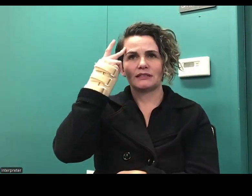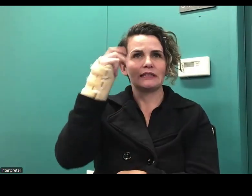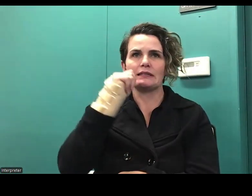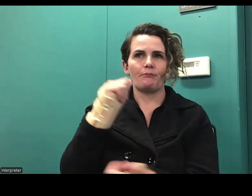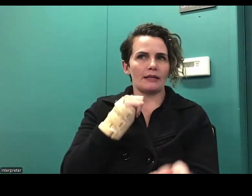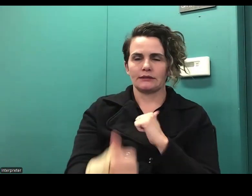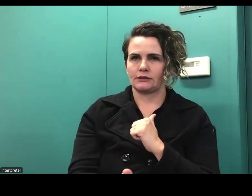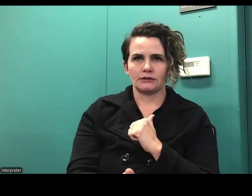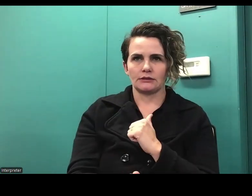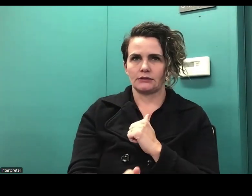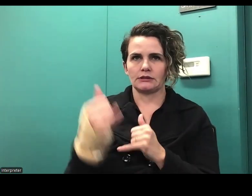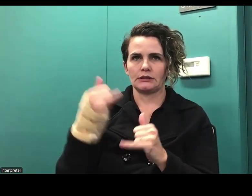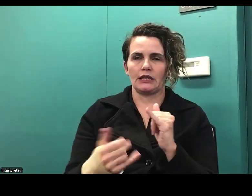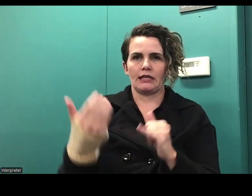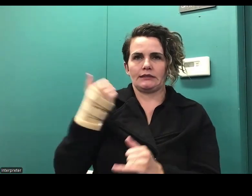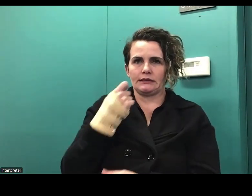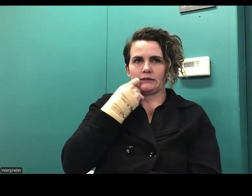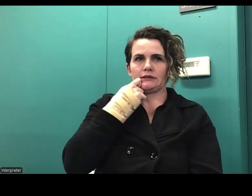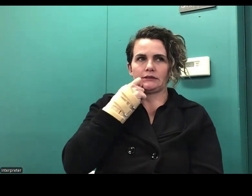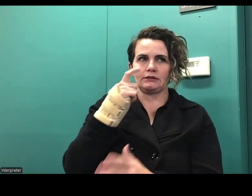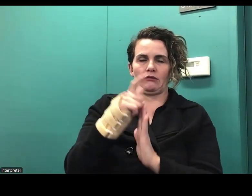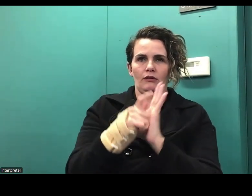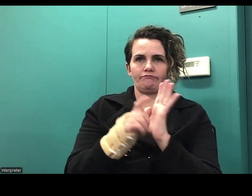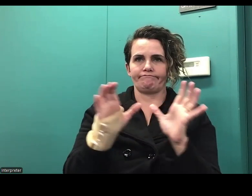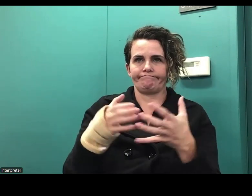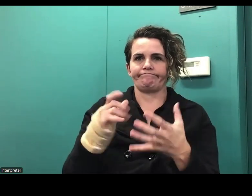pass at last legislative session. But